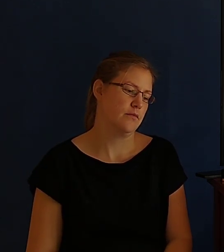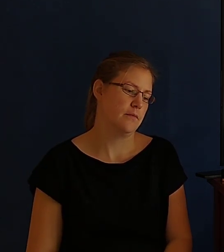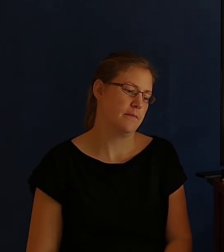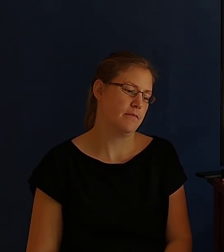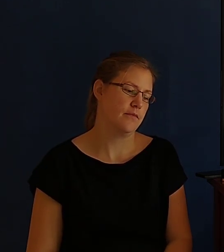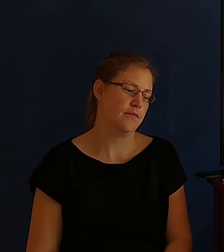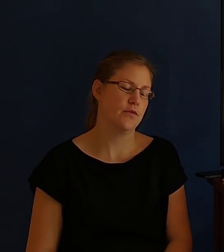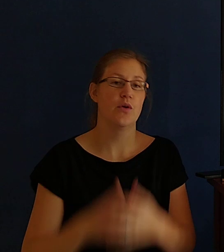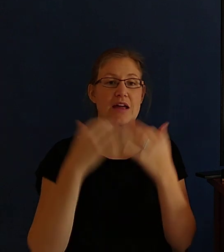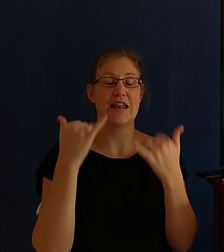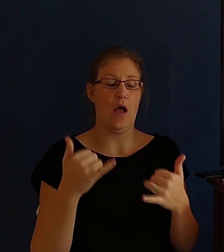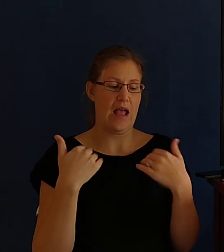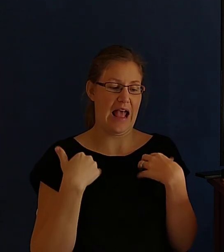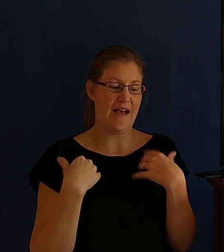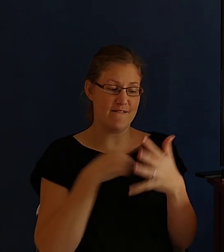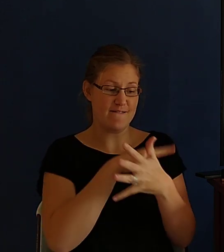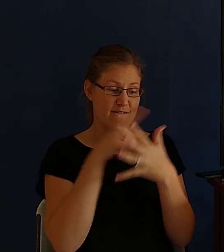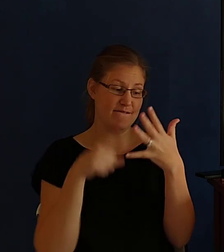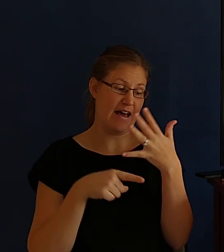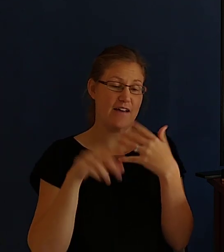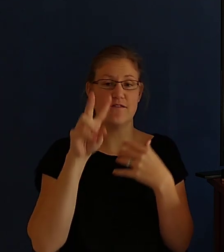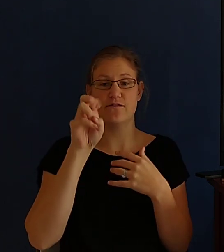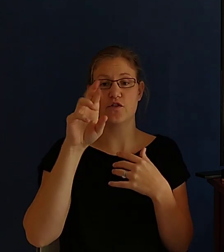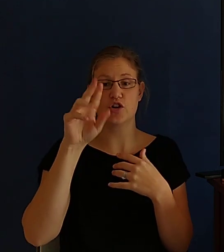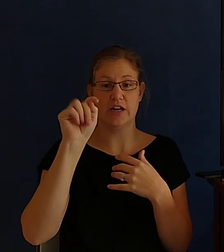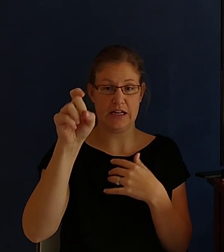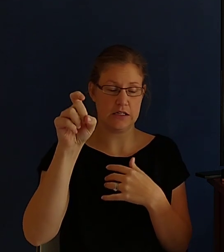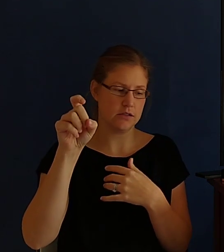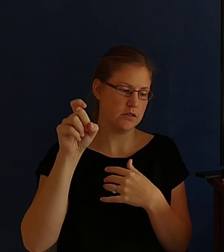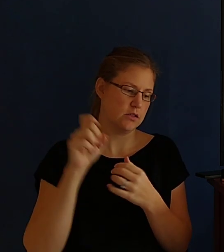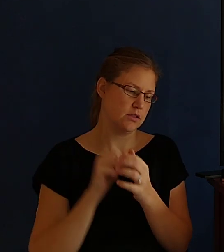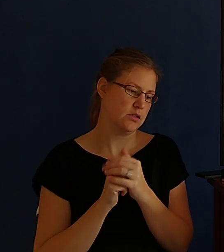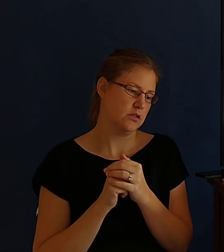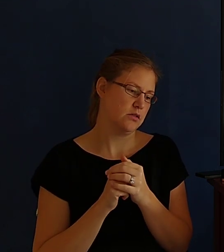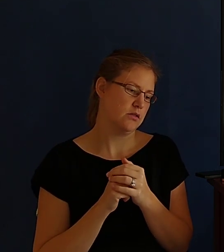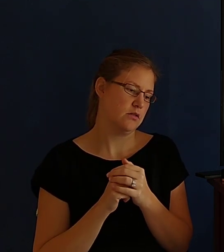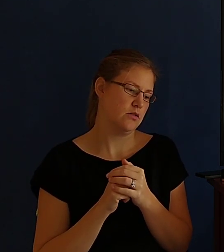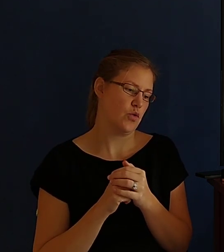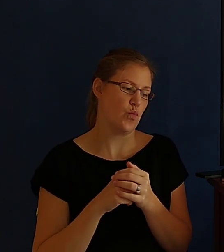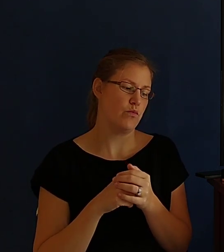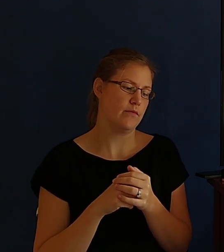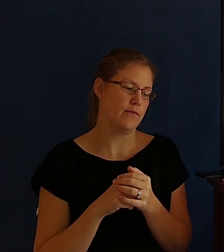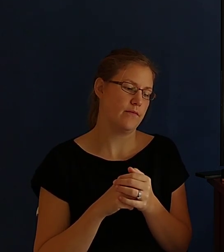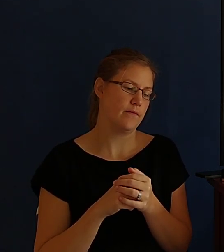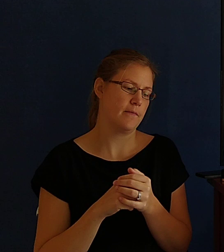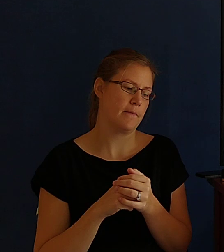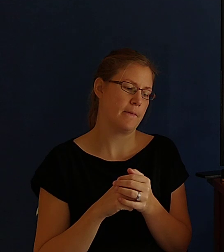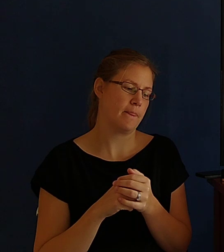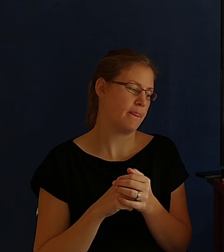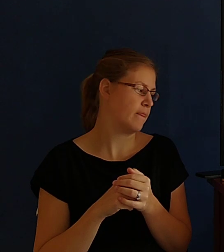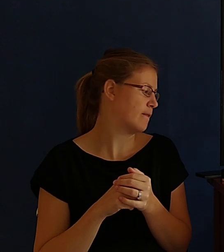5 vertex. So again, let's, in the next step, or in the next